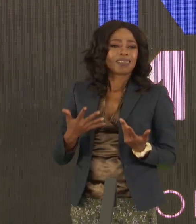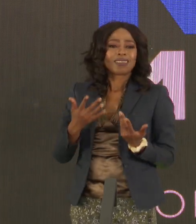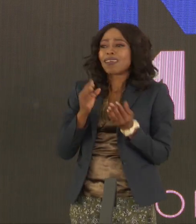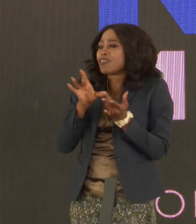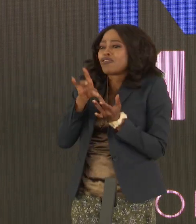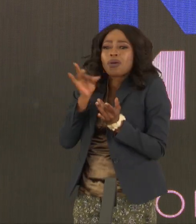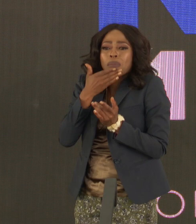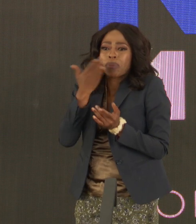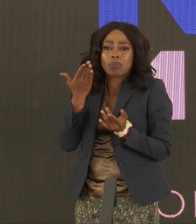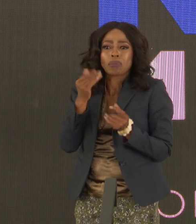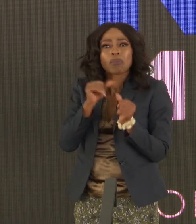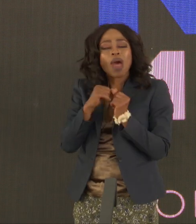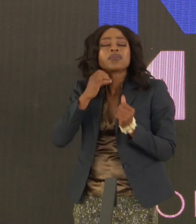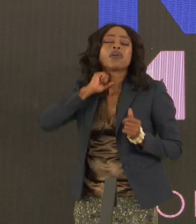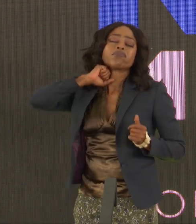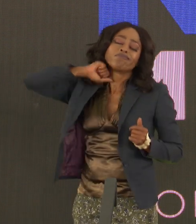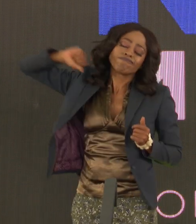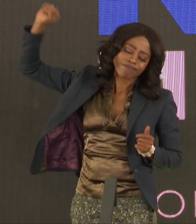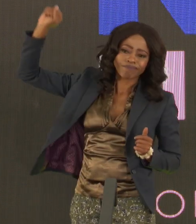desperate.